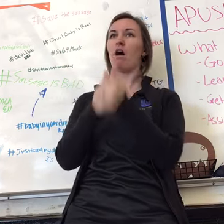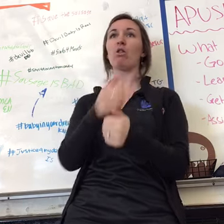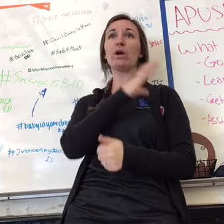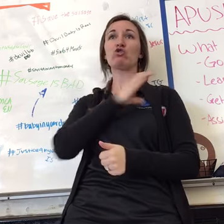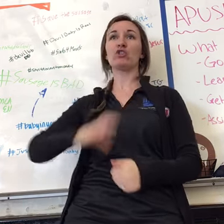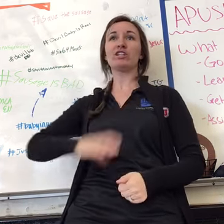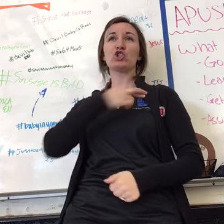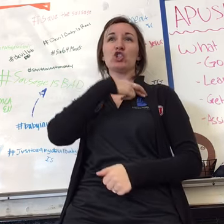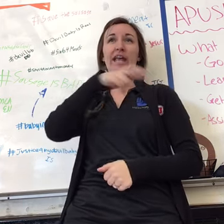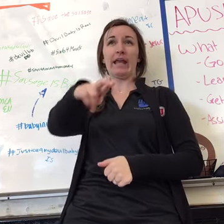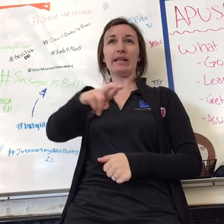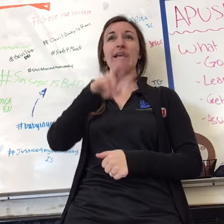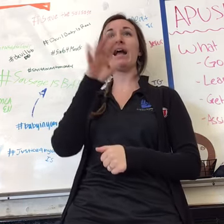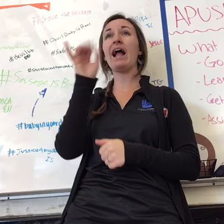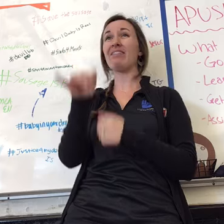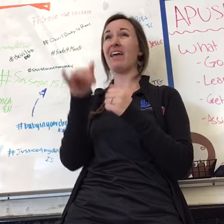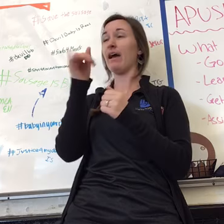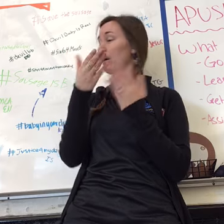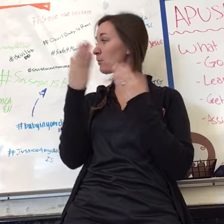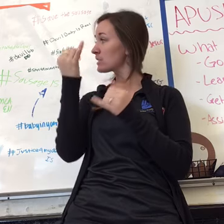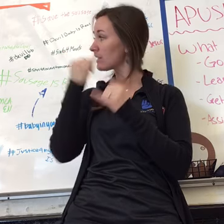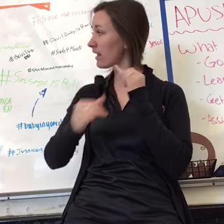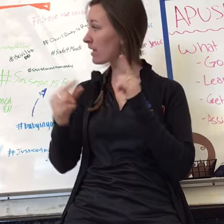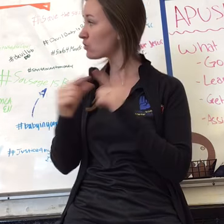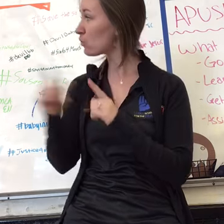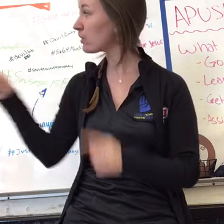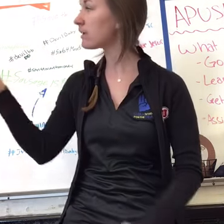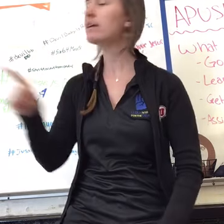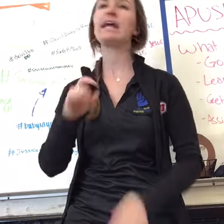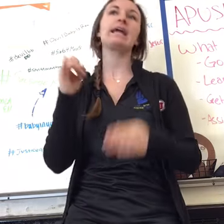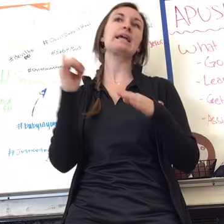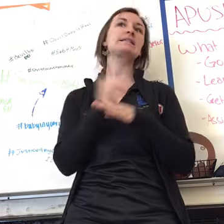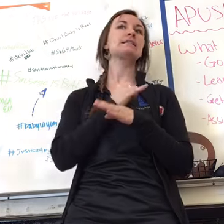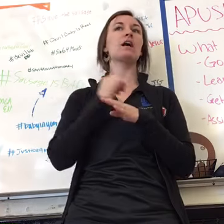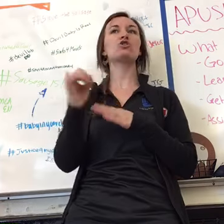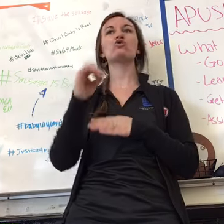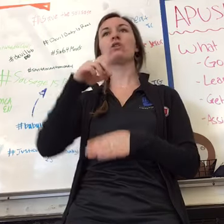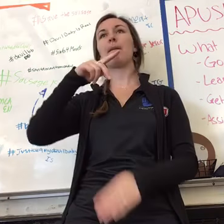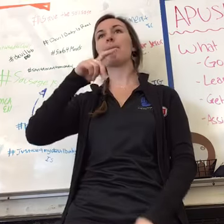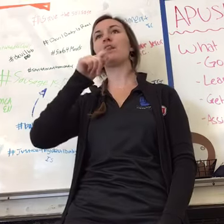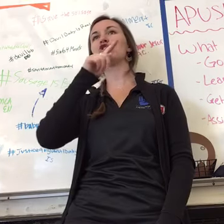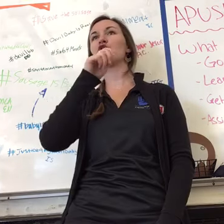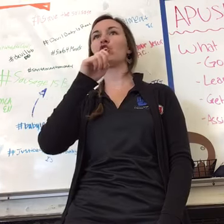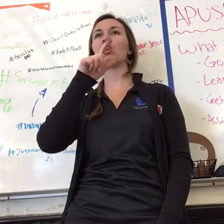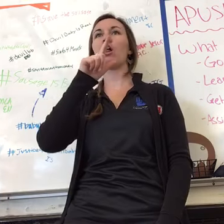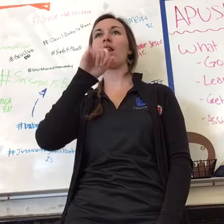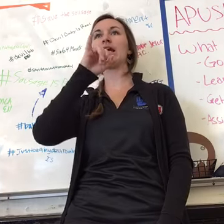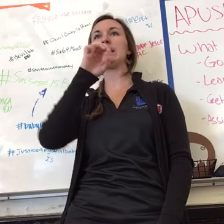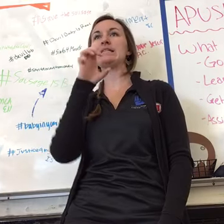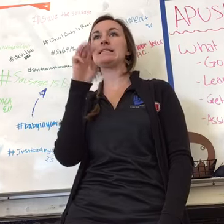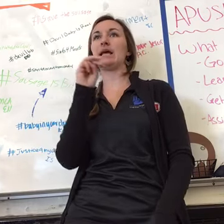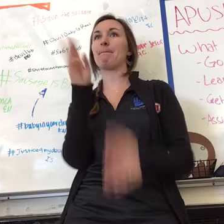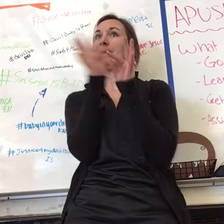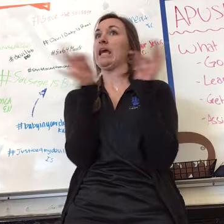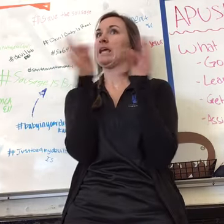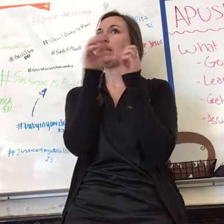us to the last word on here, industrial paternalism, otherwise known as welfare capitalism, and that's a key term. Basically, this